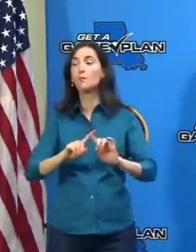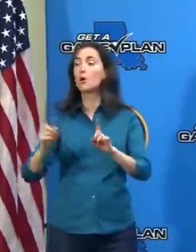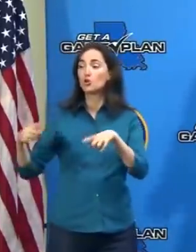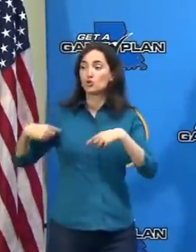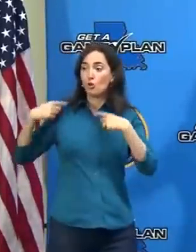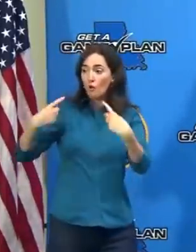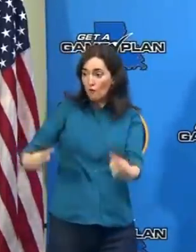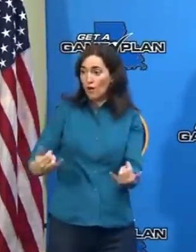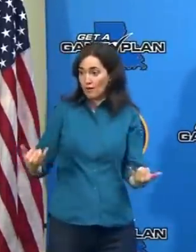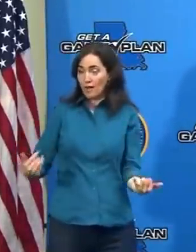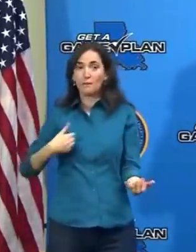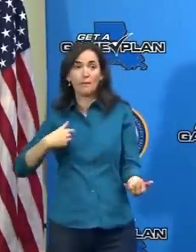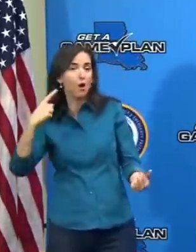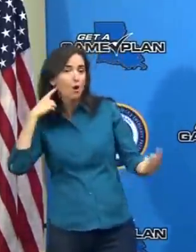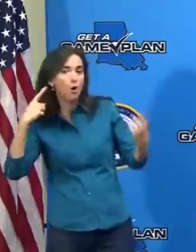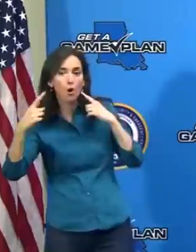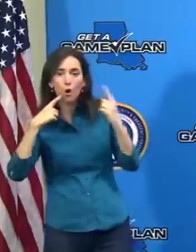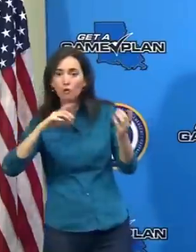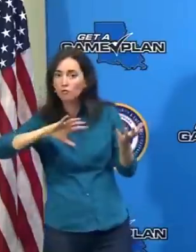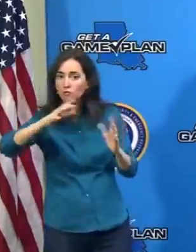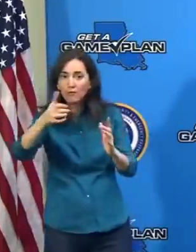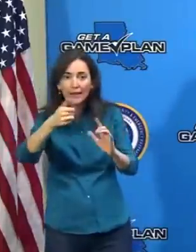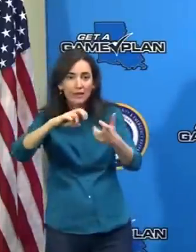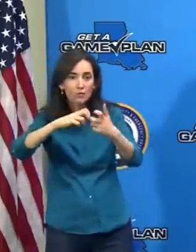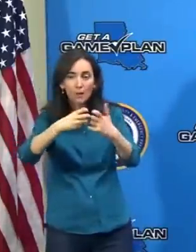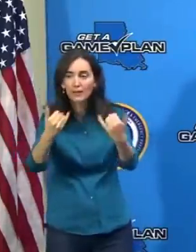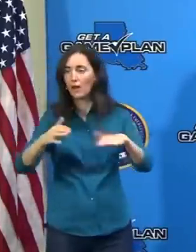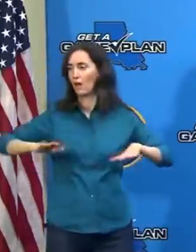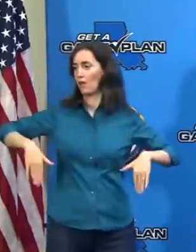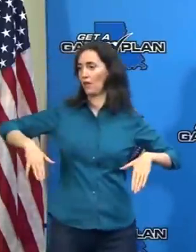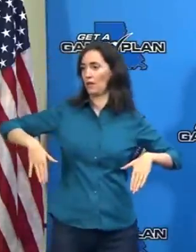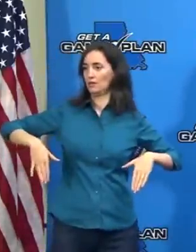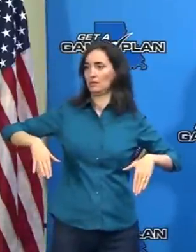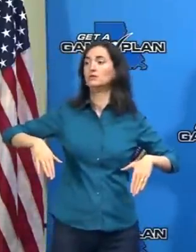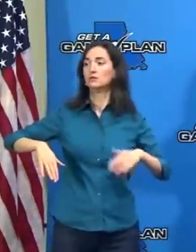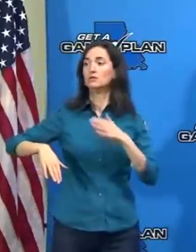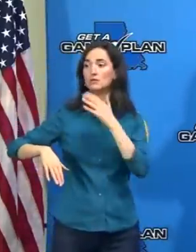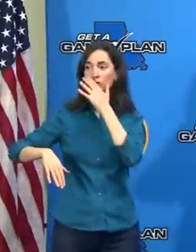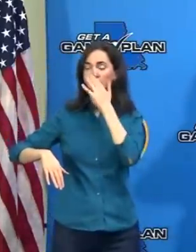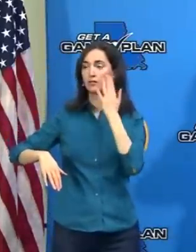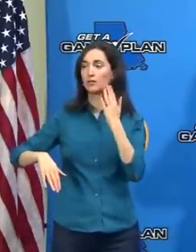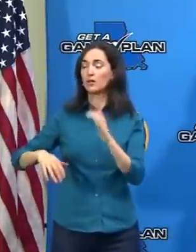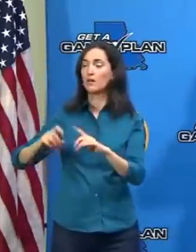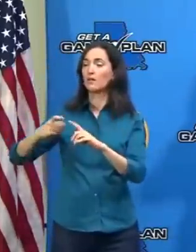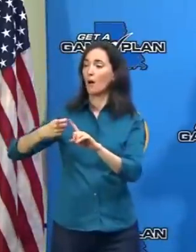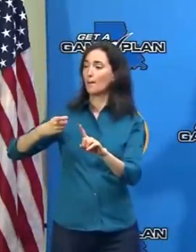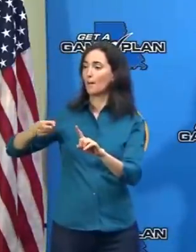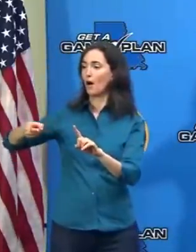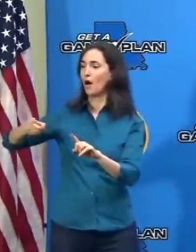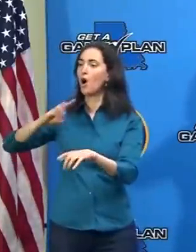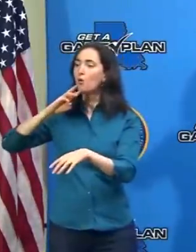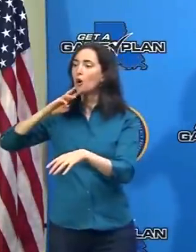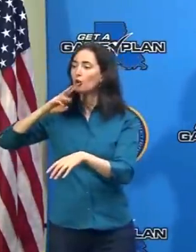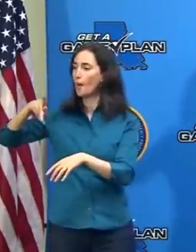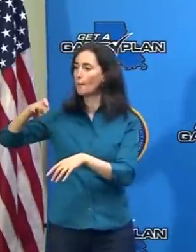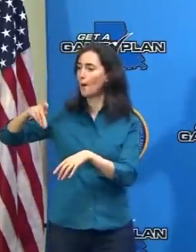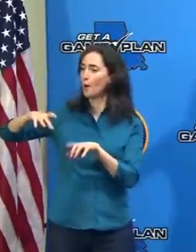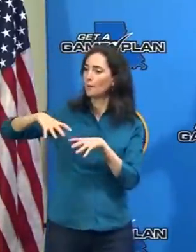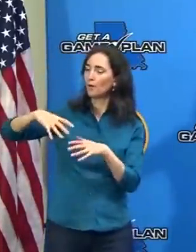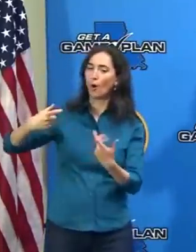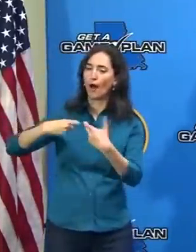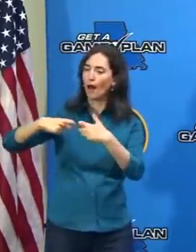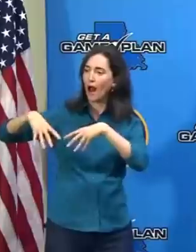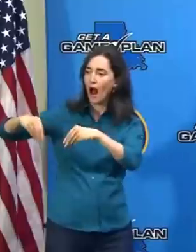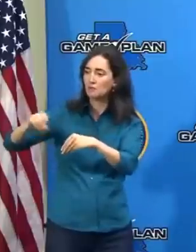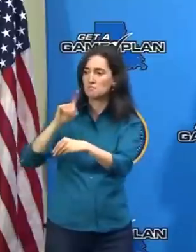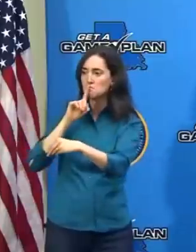heard that there's any situation with respect to those hospitals because of any pumps or power issues.